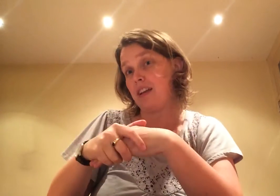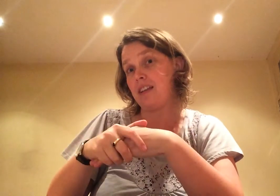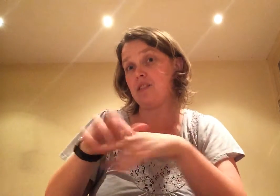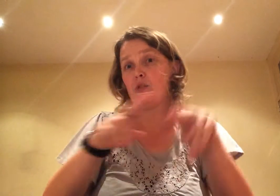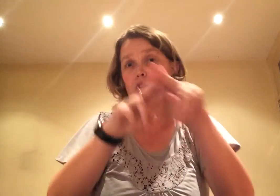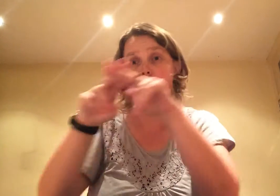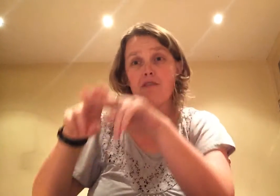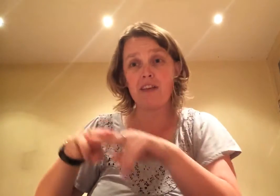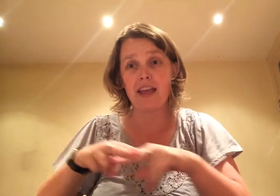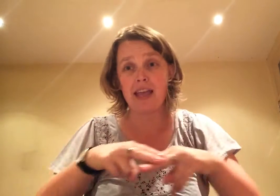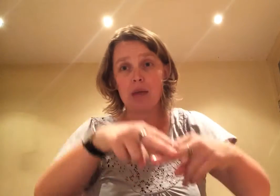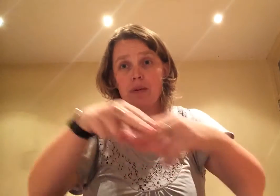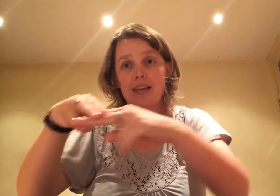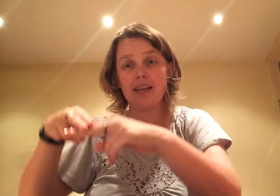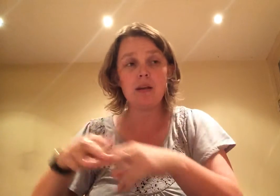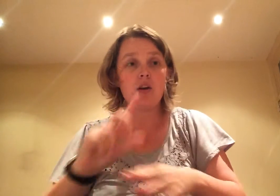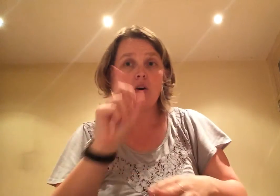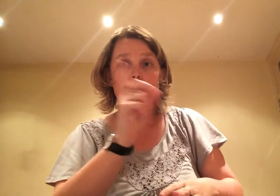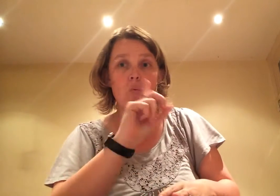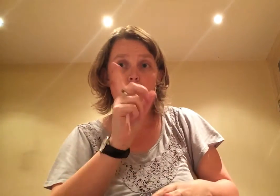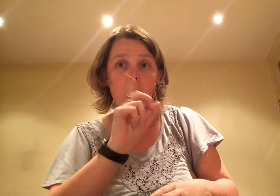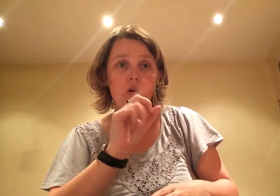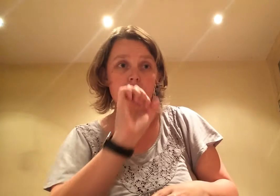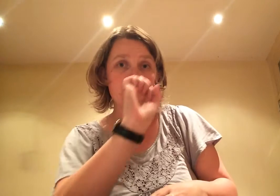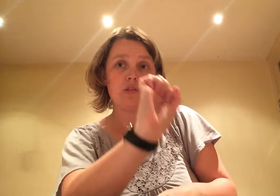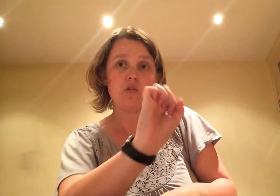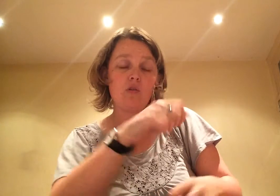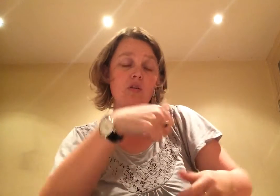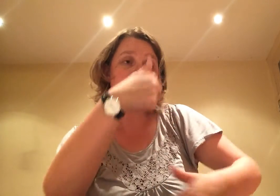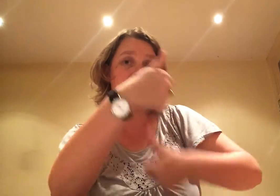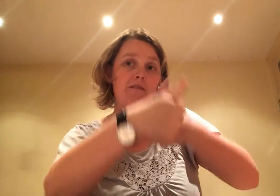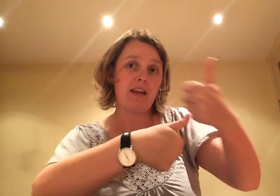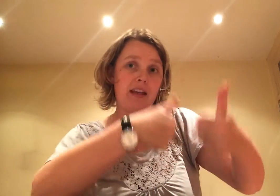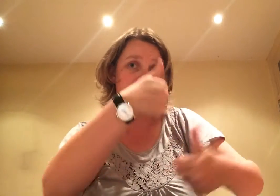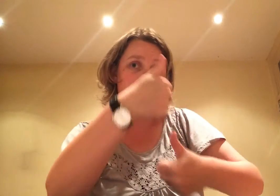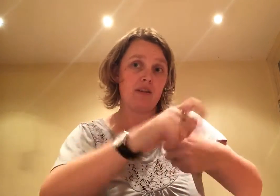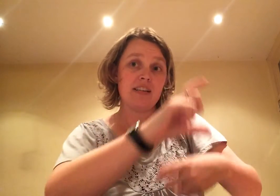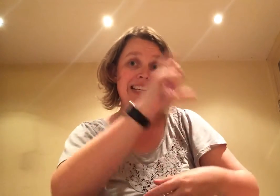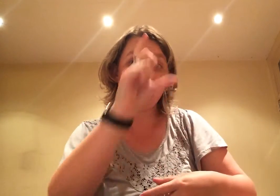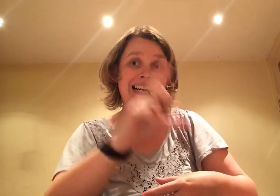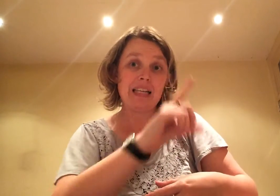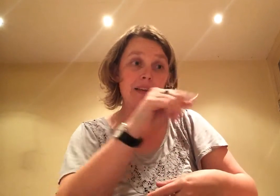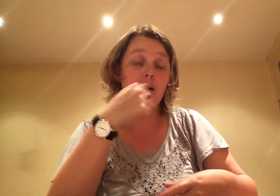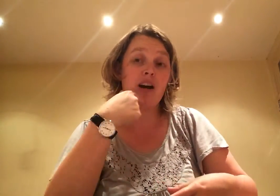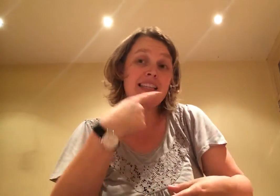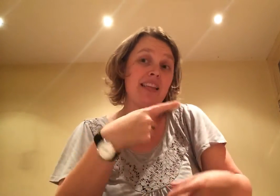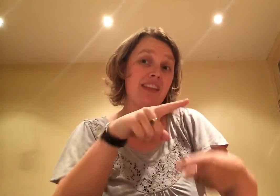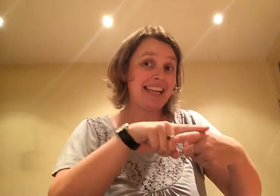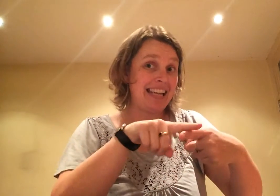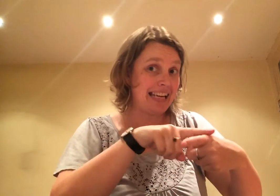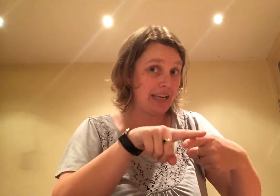friends or your family, what's your favourite colour. Now I said that in